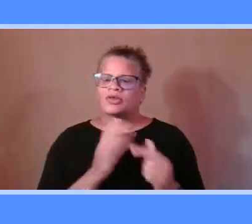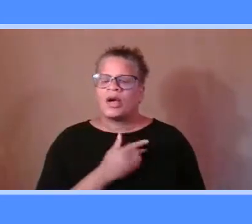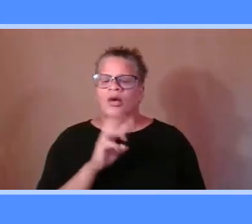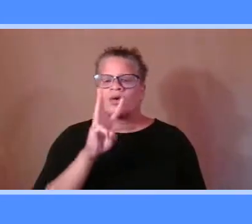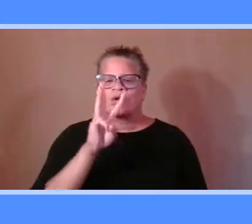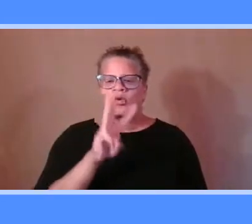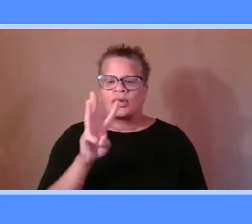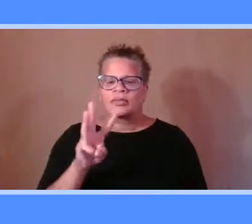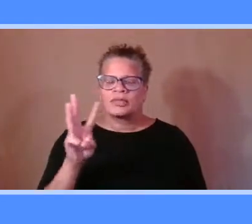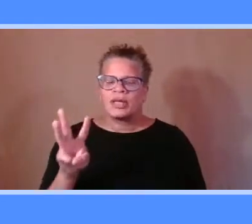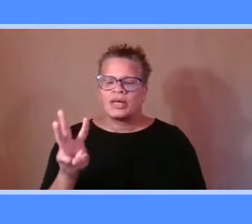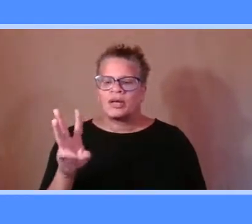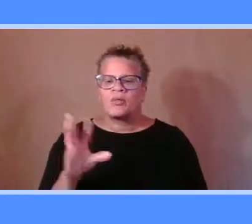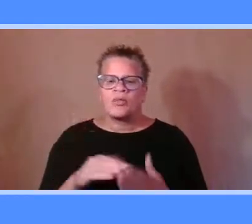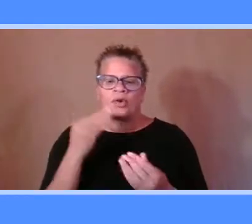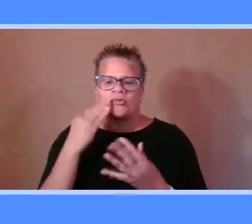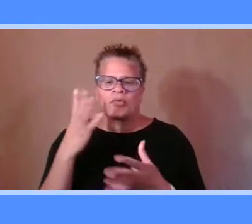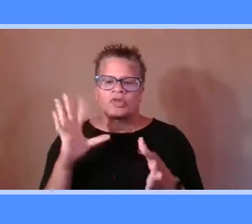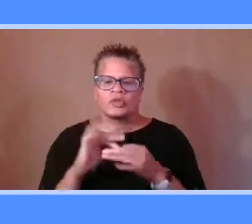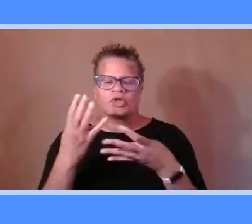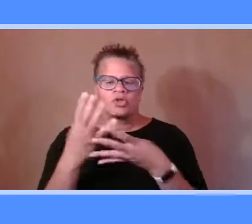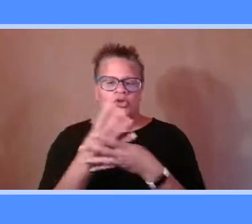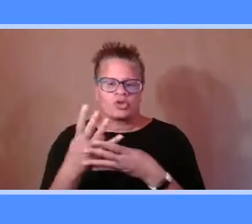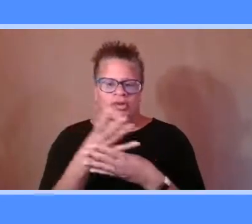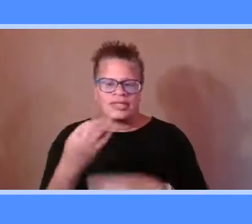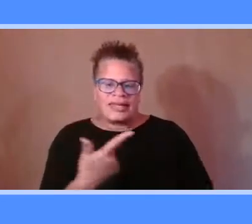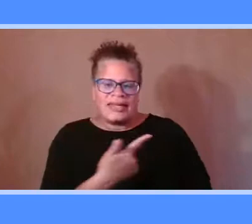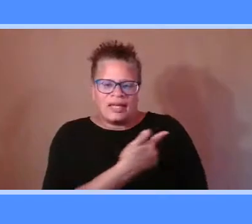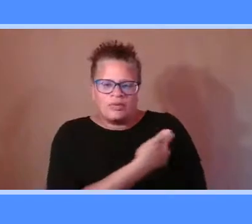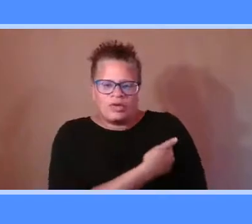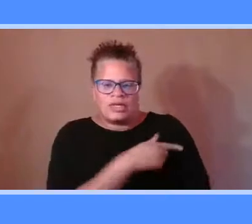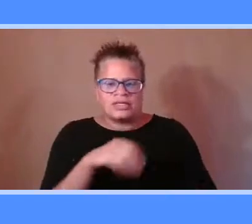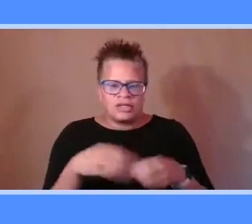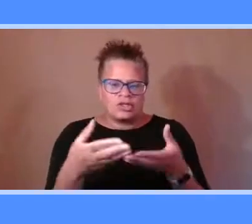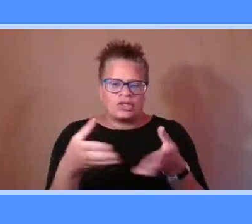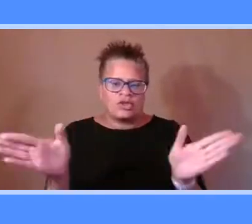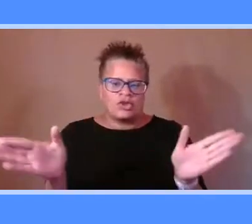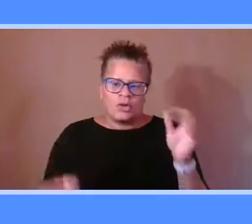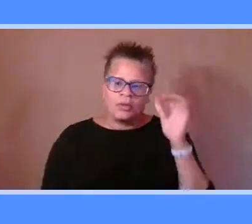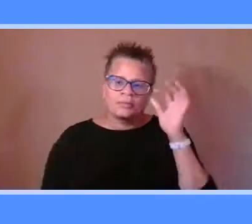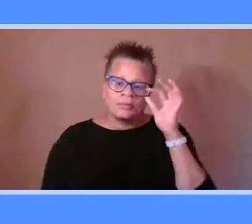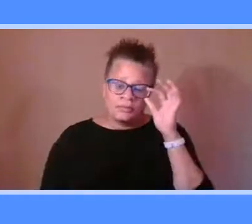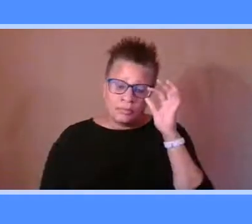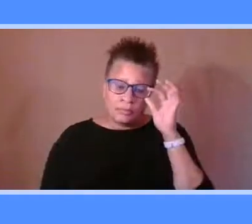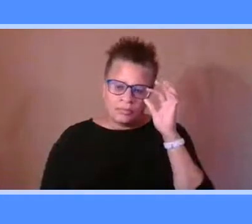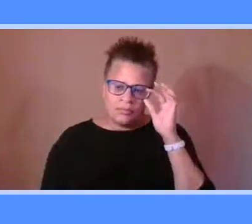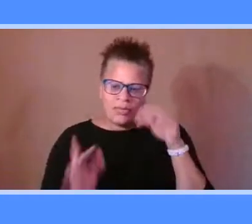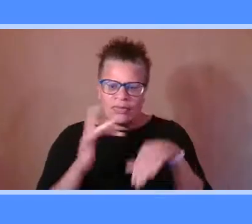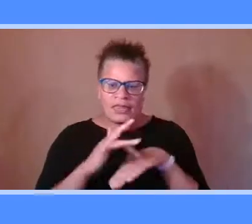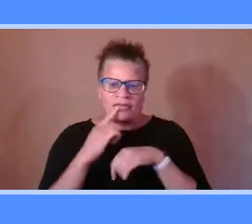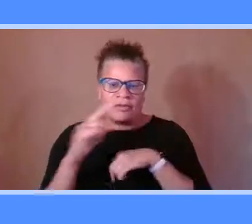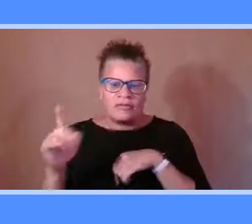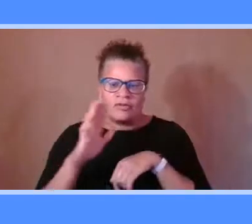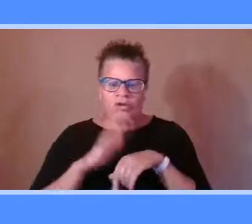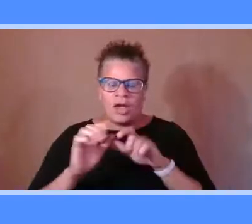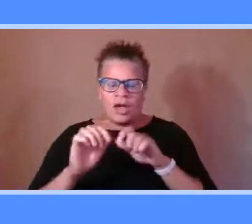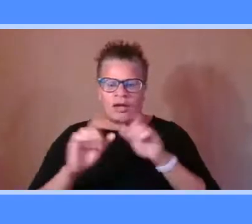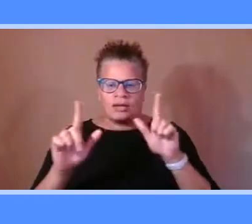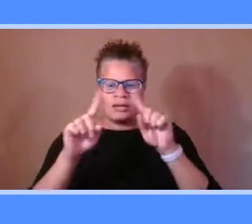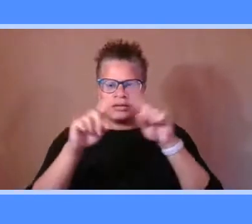website for more information around screenings and immunizations that's been made available.